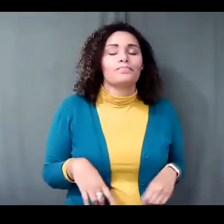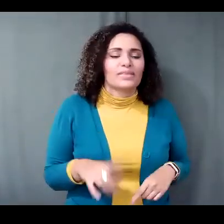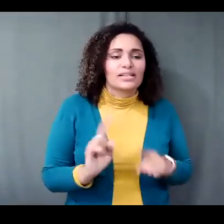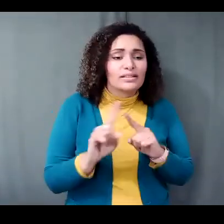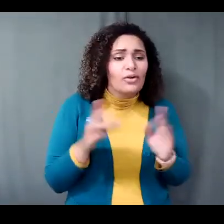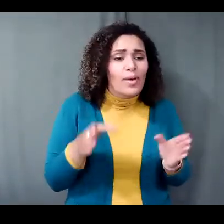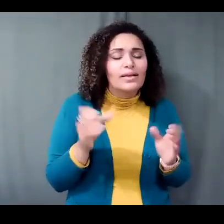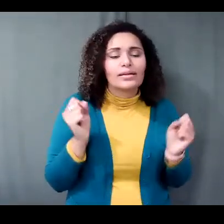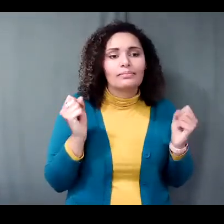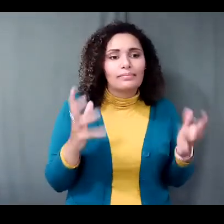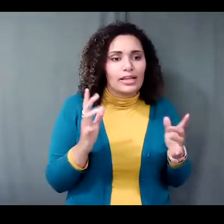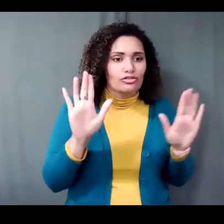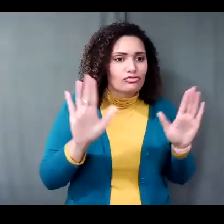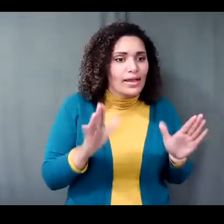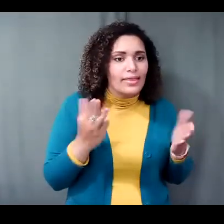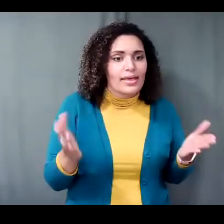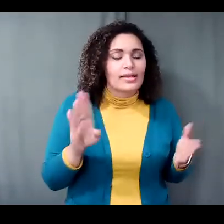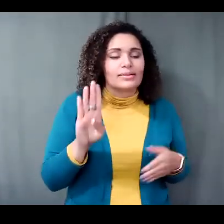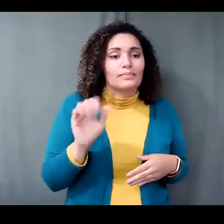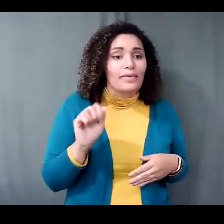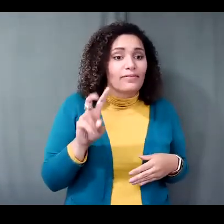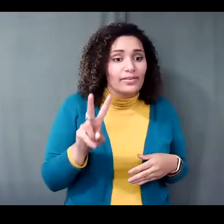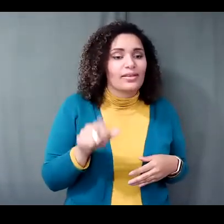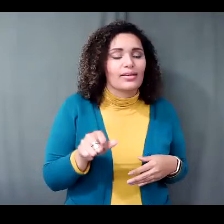things at Black Ankle, this wine started with a mistake.